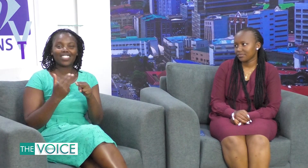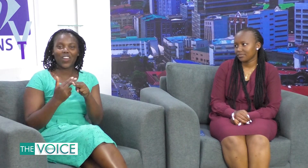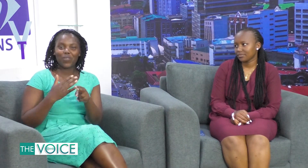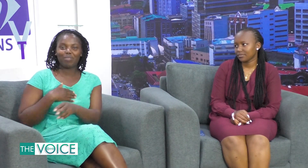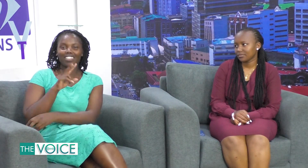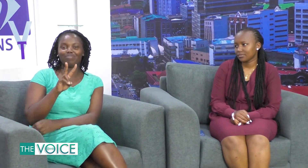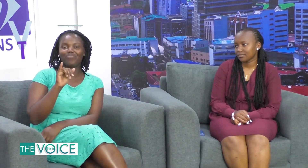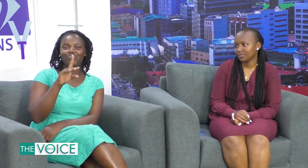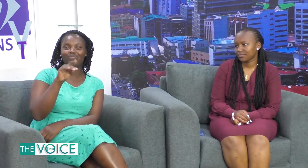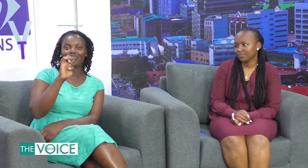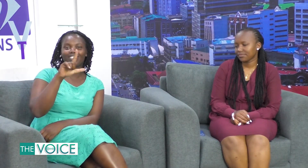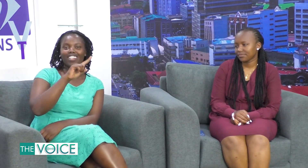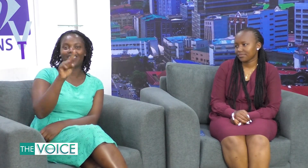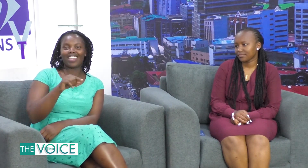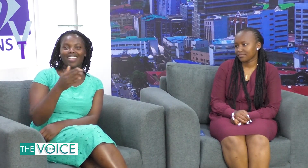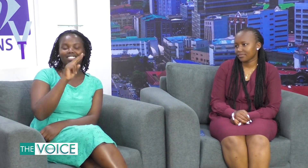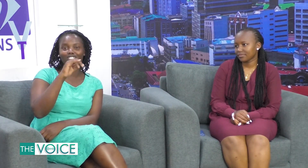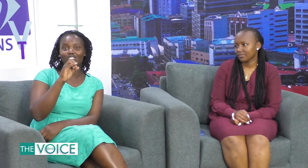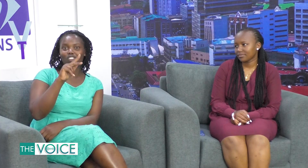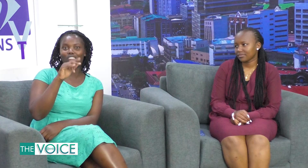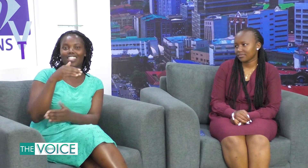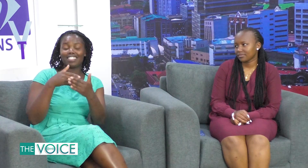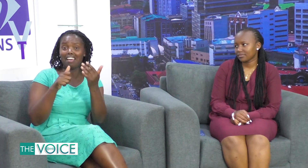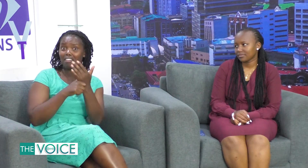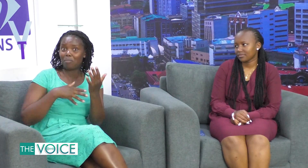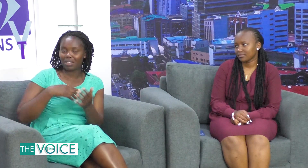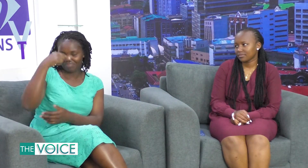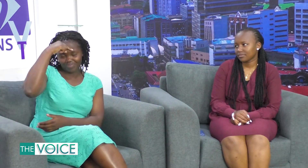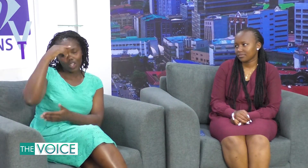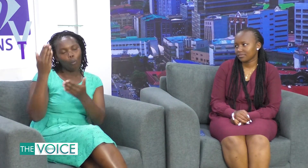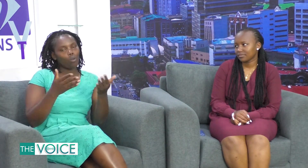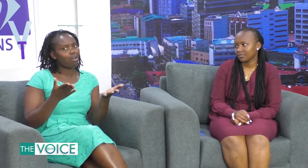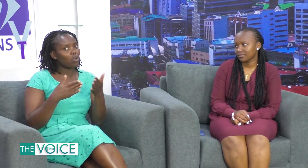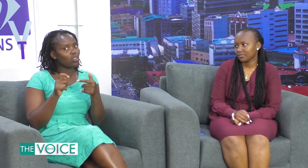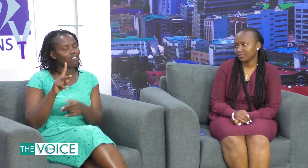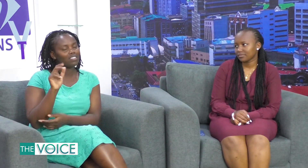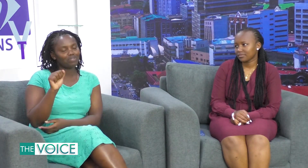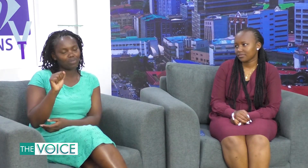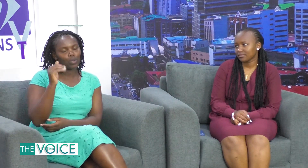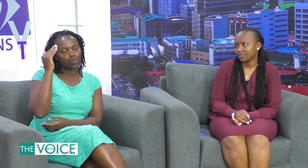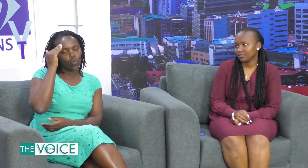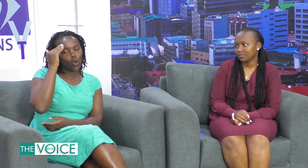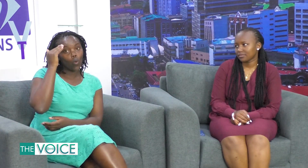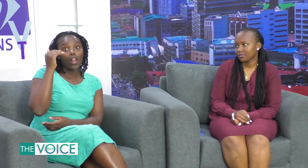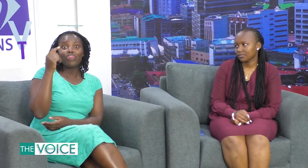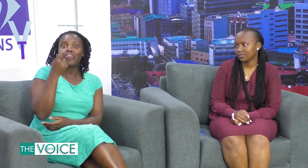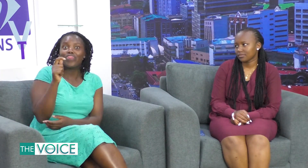Hello viewers, my name is Videliz Njoki and this is my sign name. Welcome to Science TV,